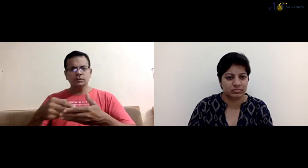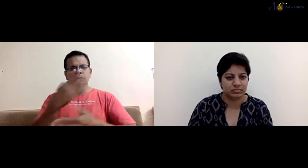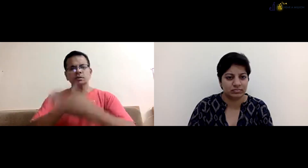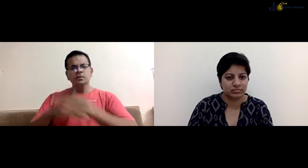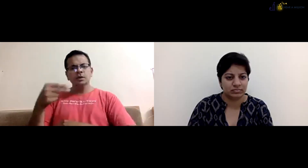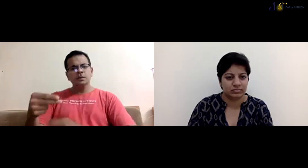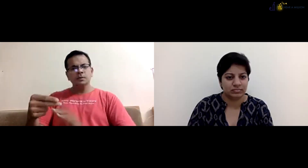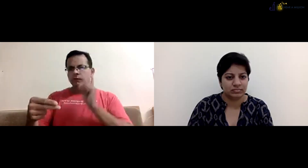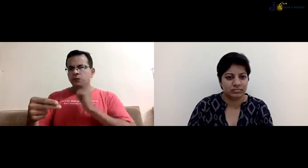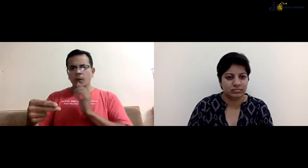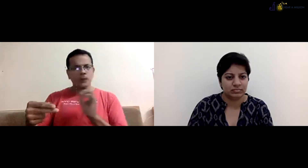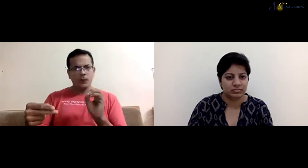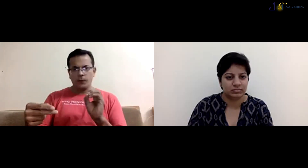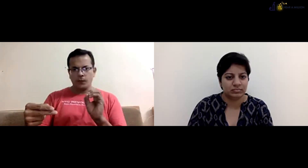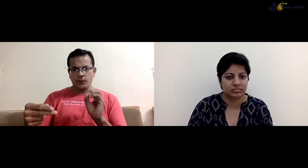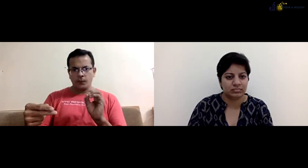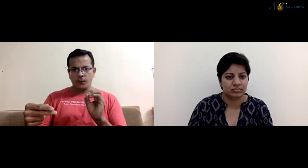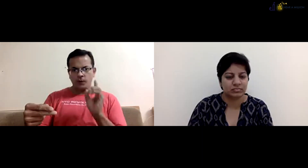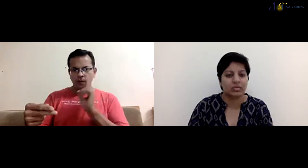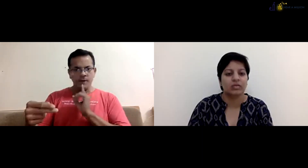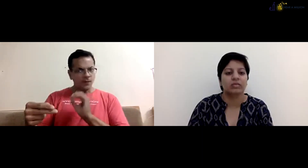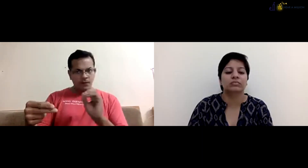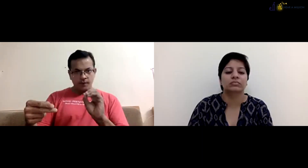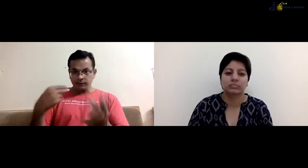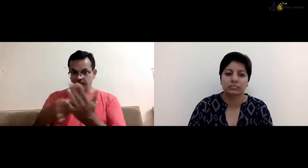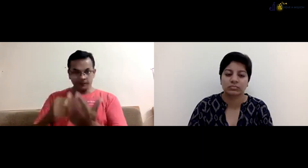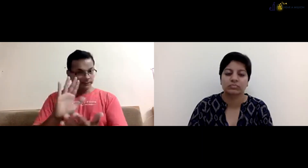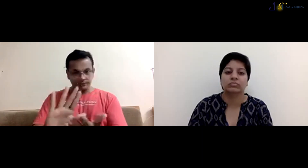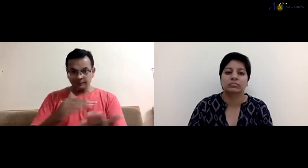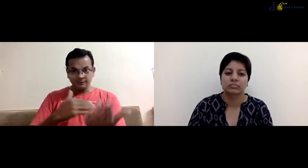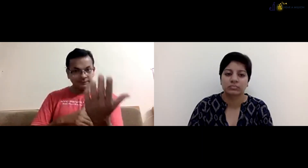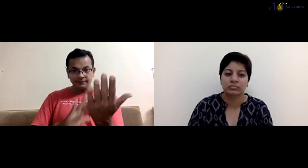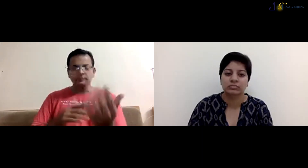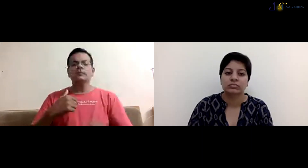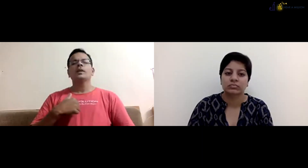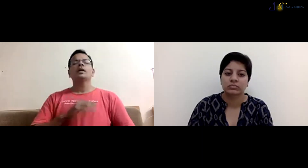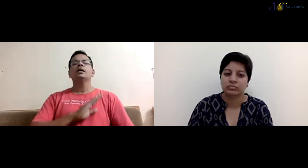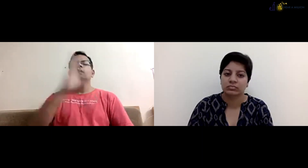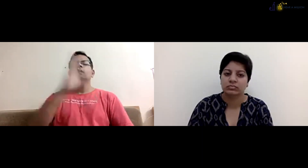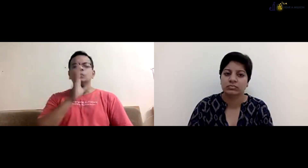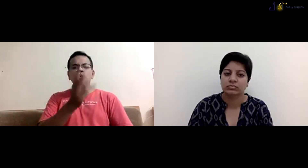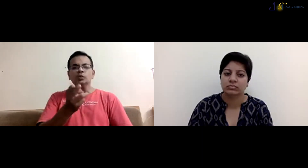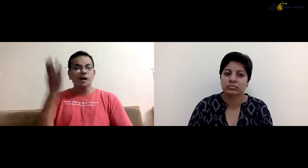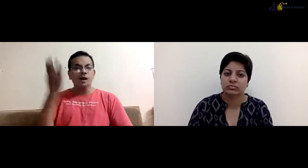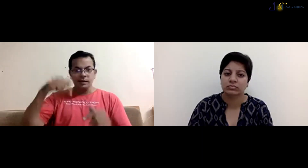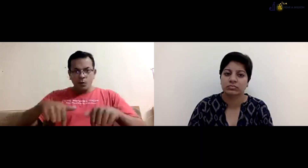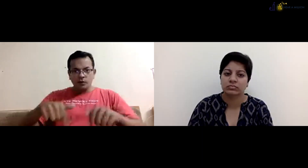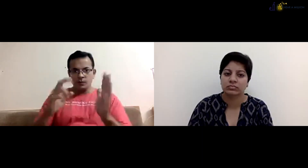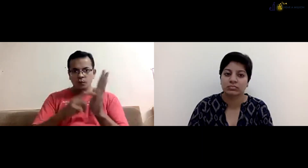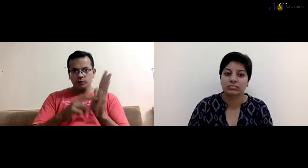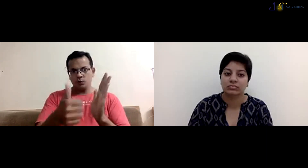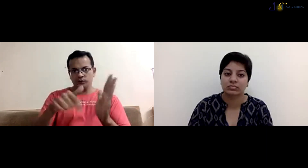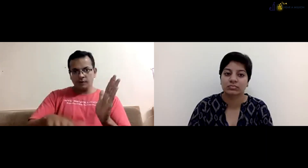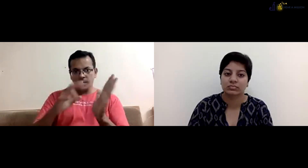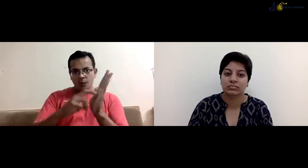deaf person. So they would just written over their disability. They will not mention about the particular disability,